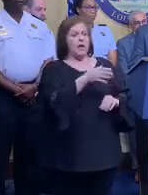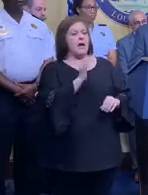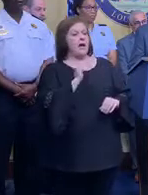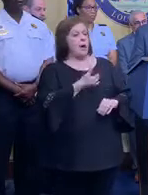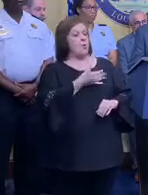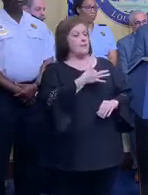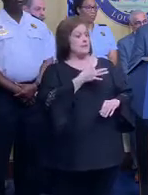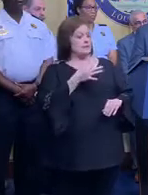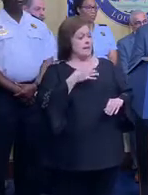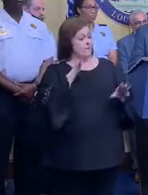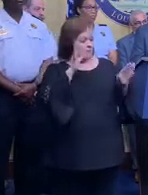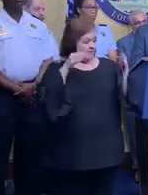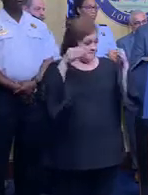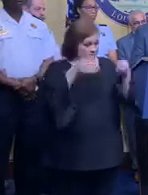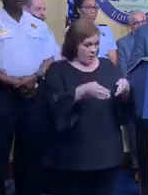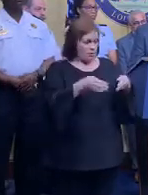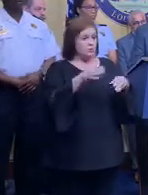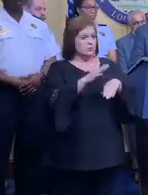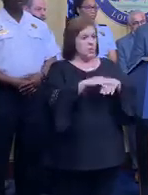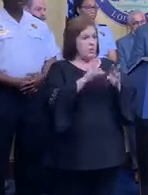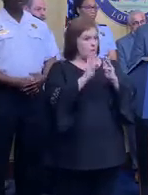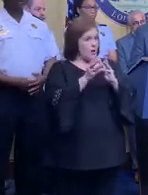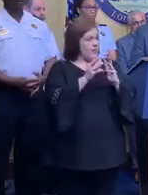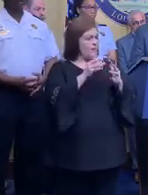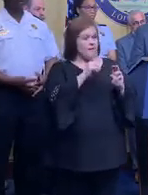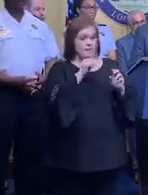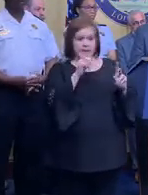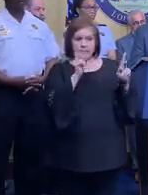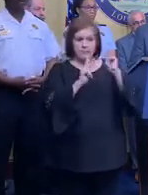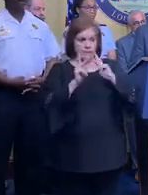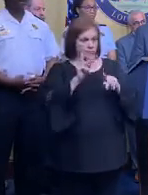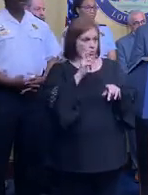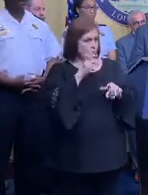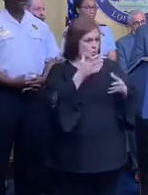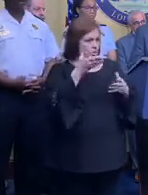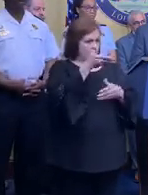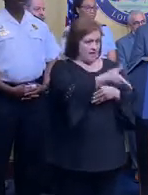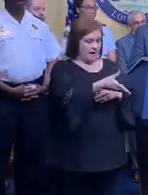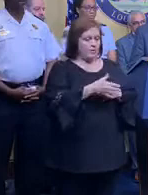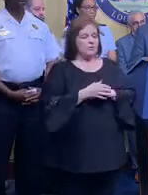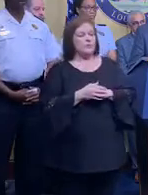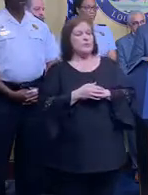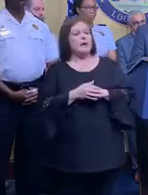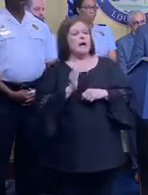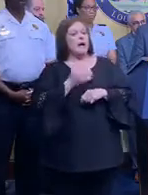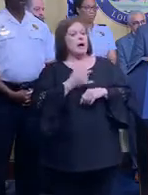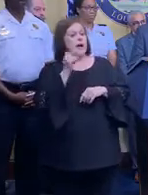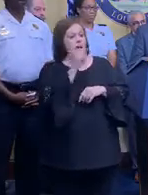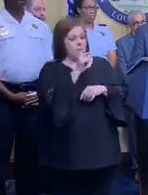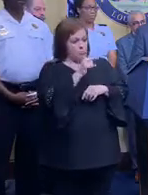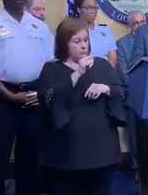focused on responding to the impacts of the weather. All airport staff will continue to stay alert and monitor